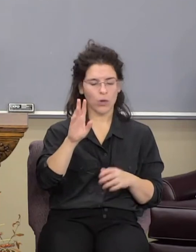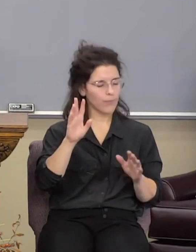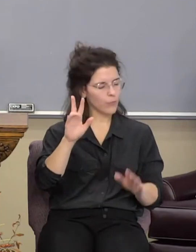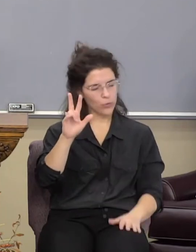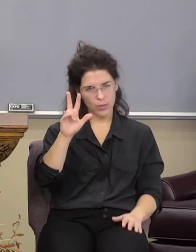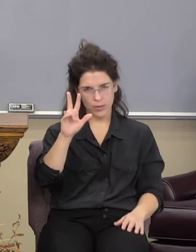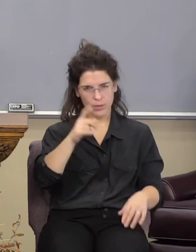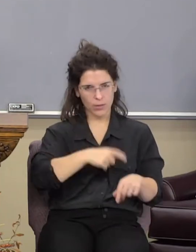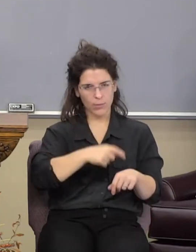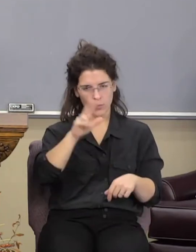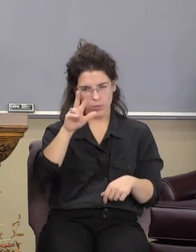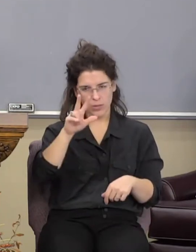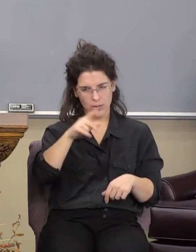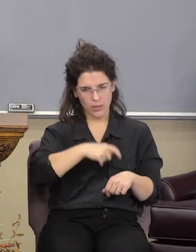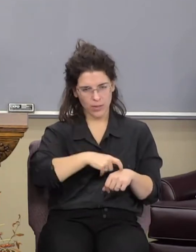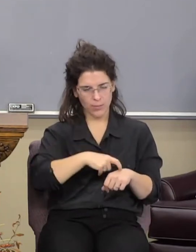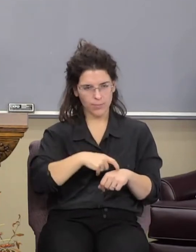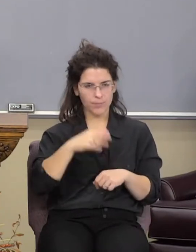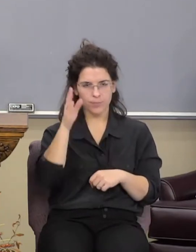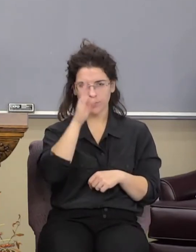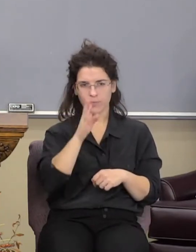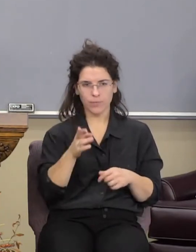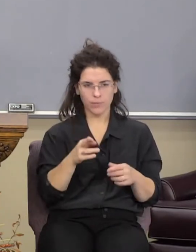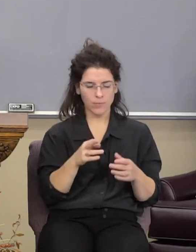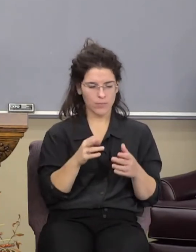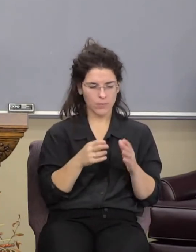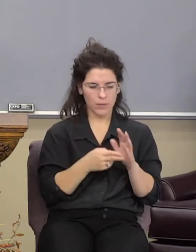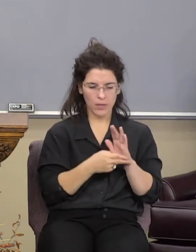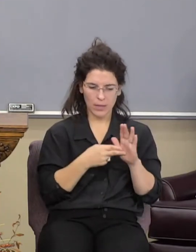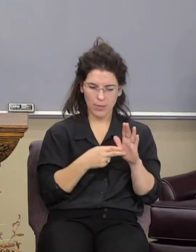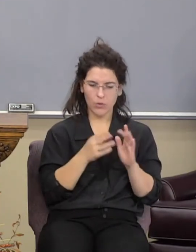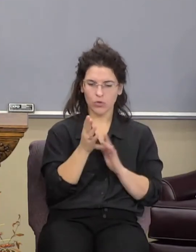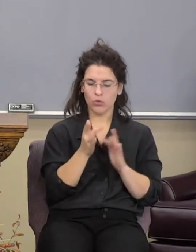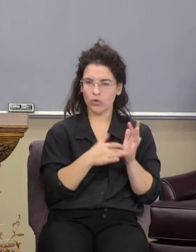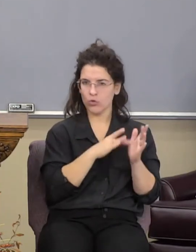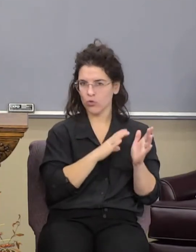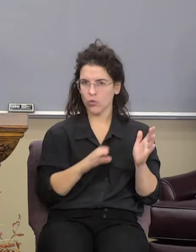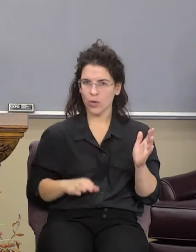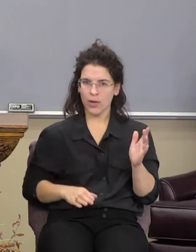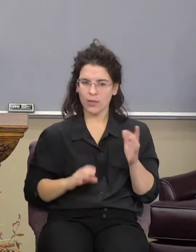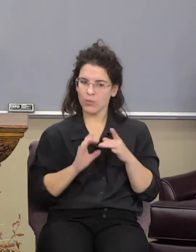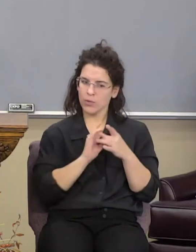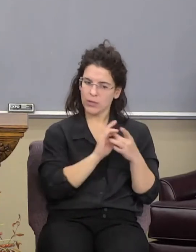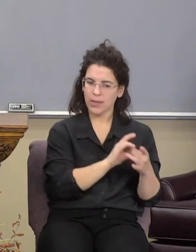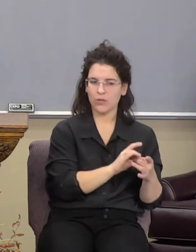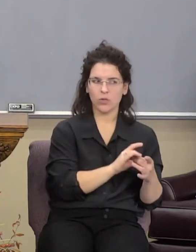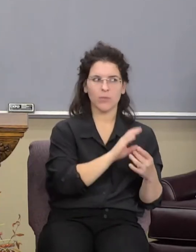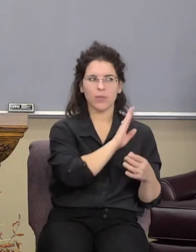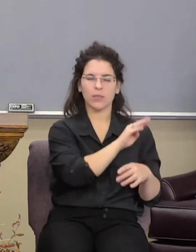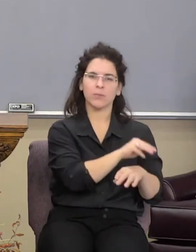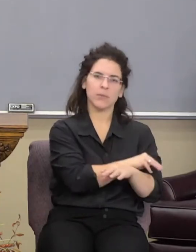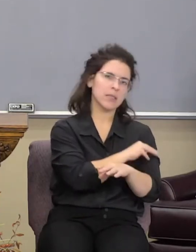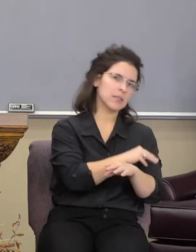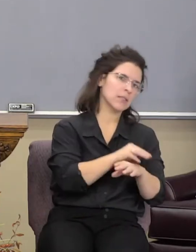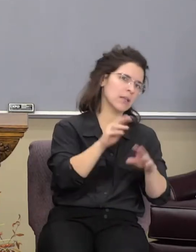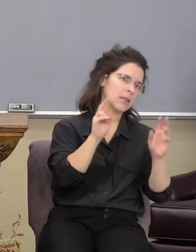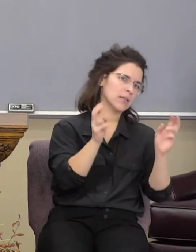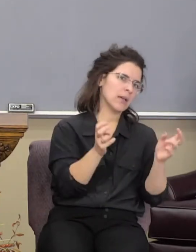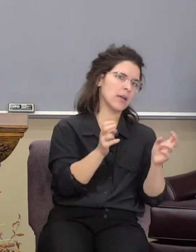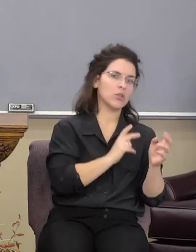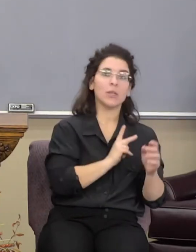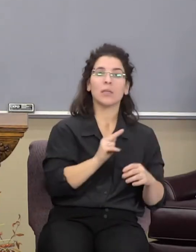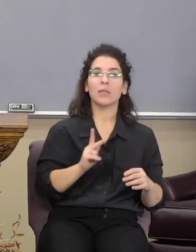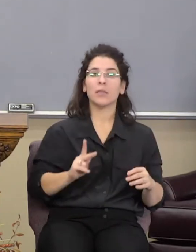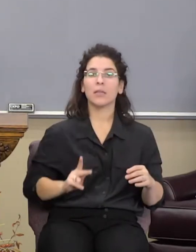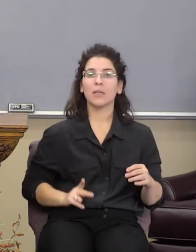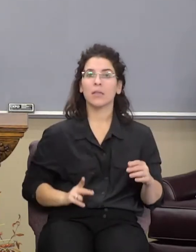Three times. But he never refers to the Lord Jesus Christ in relationship to His messianic title,